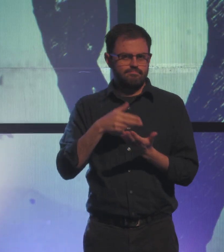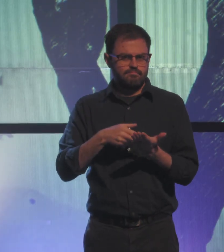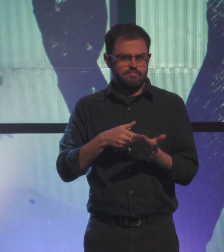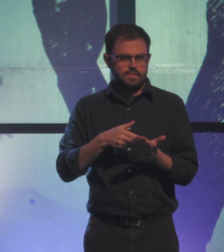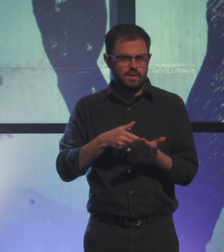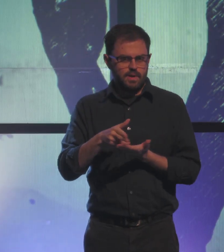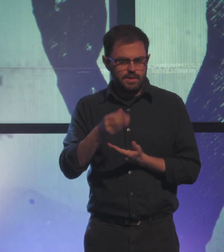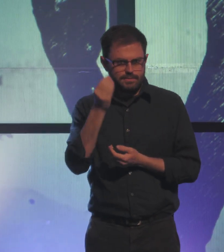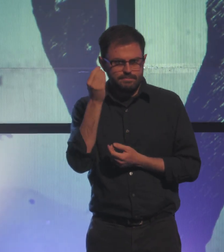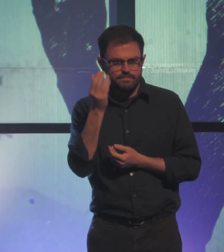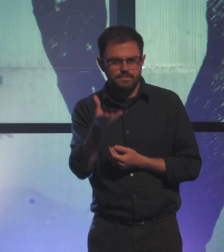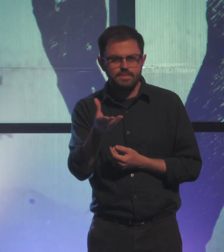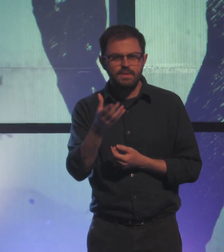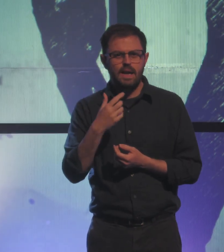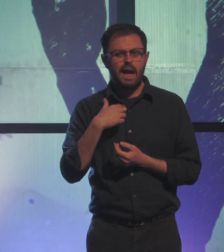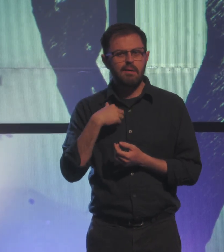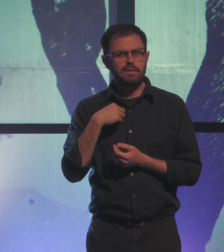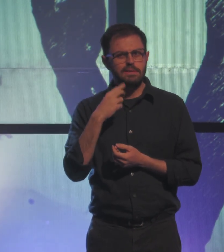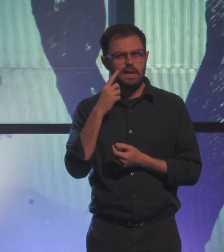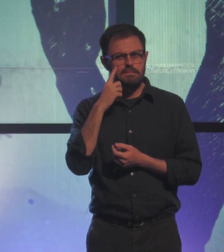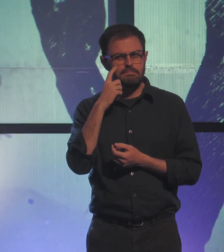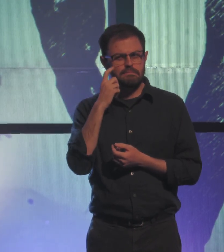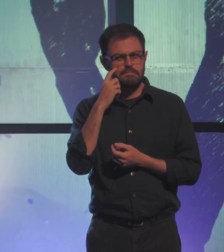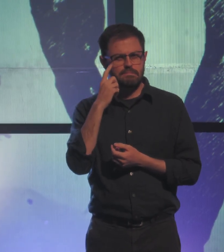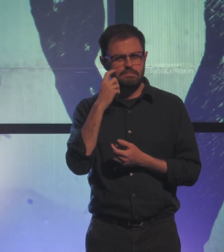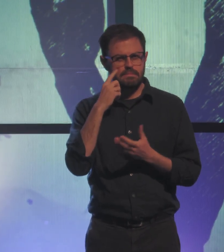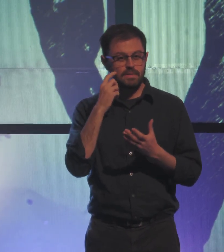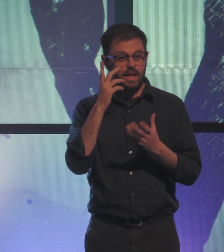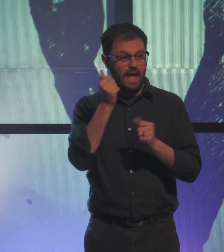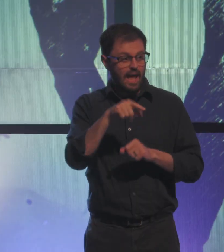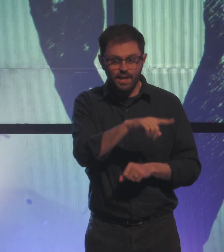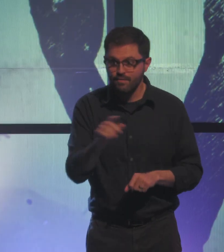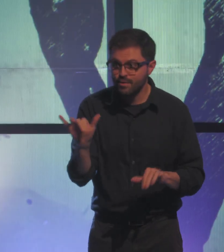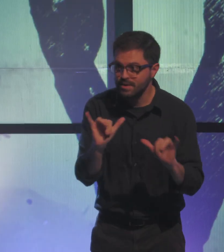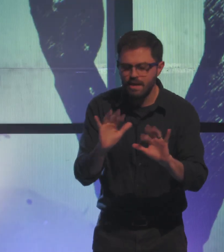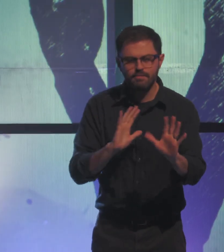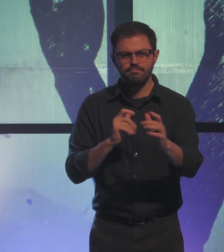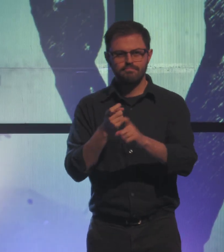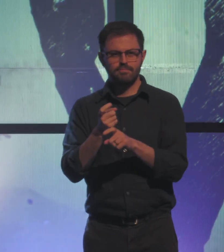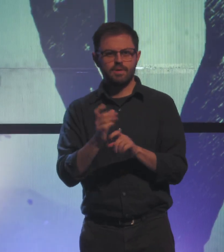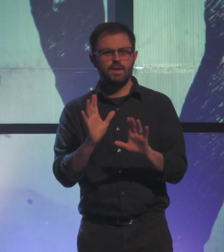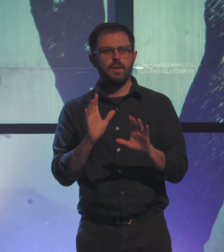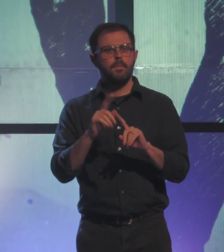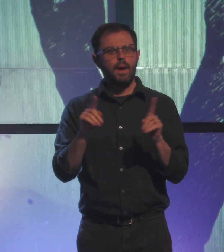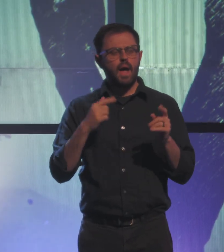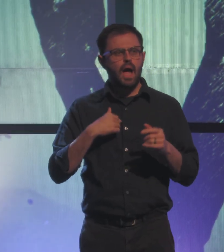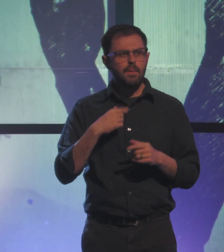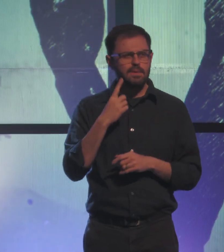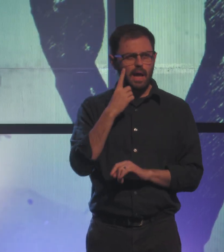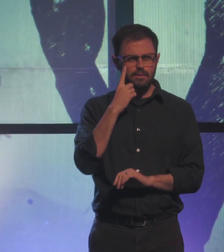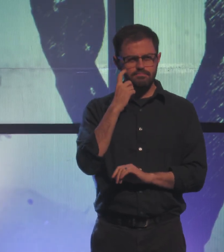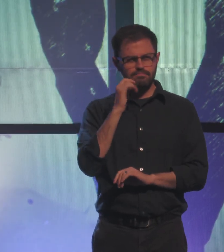first time, incredibly skeptical. Any skeptics in the room? I'm just kidding. And I was just waiting